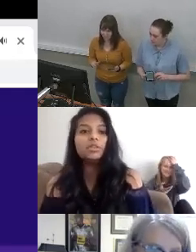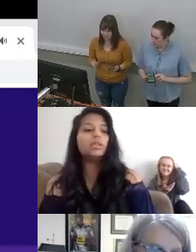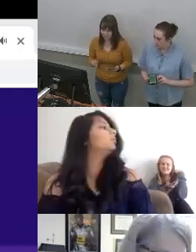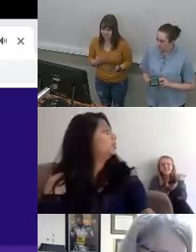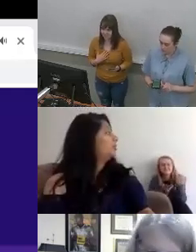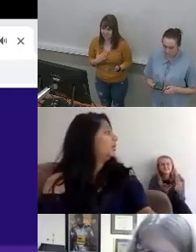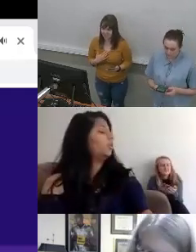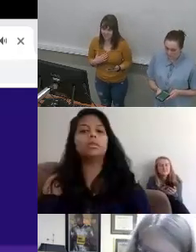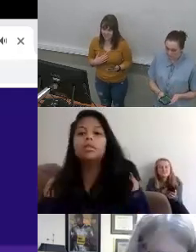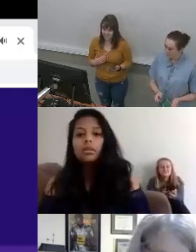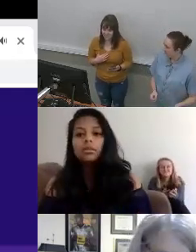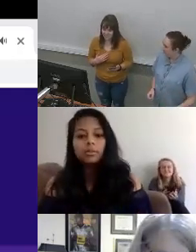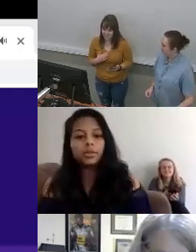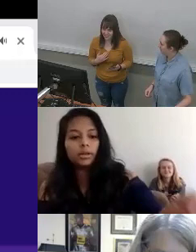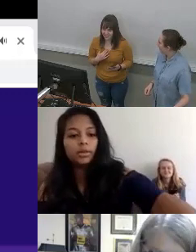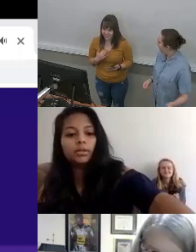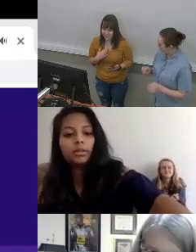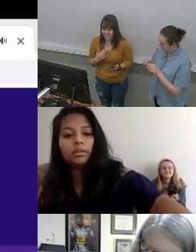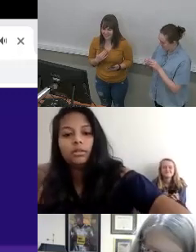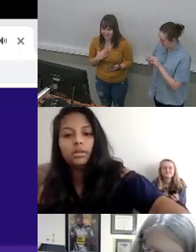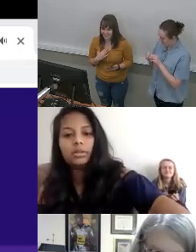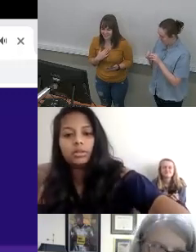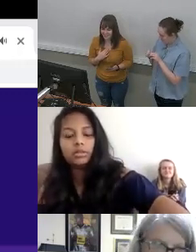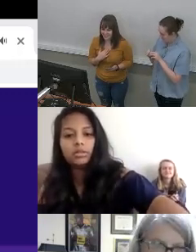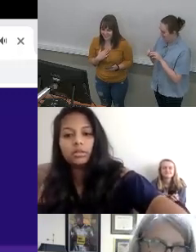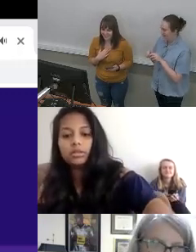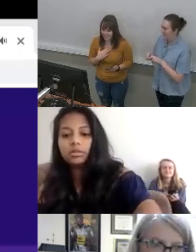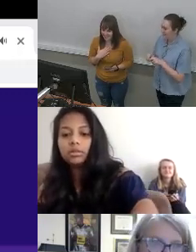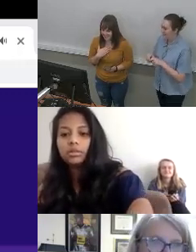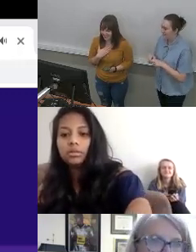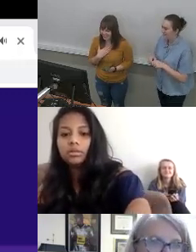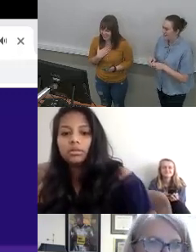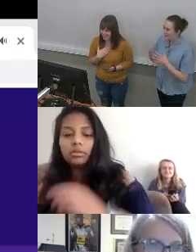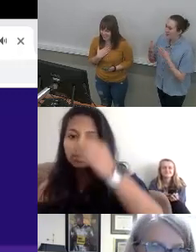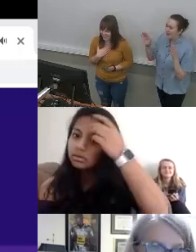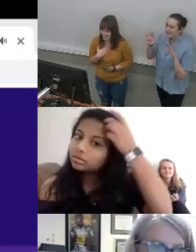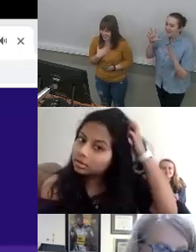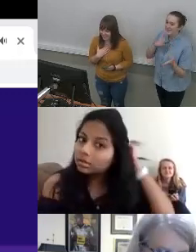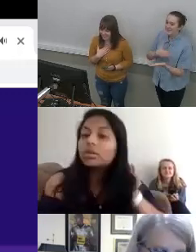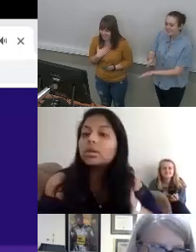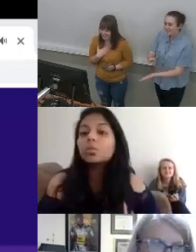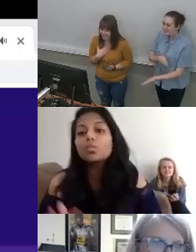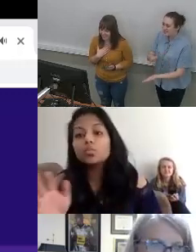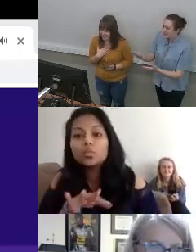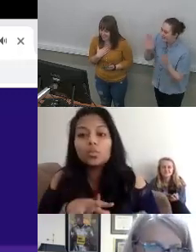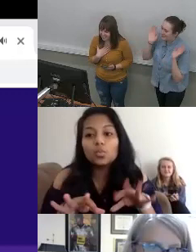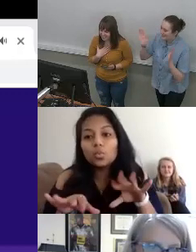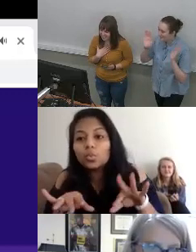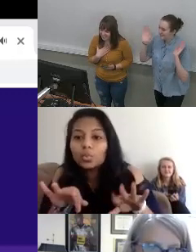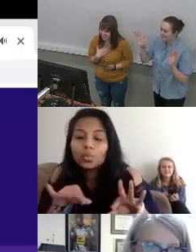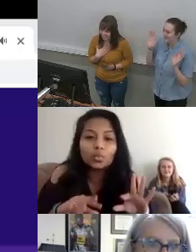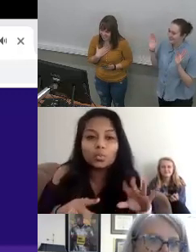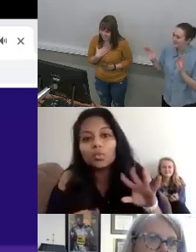Just want to make sure we're good. Yeah, I don't know why this looks so Halloween. The Halloween music.